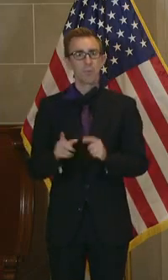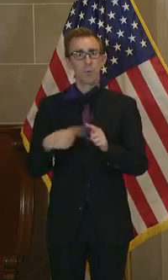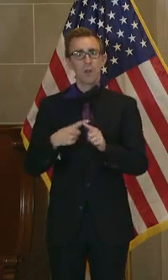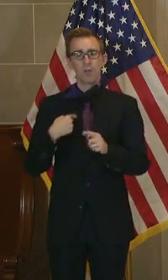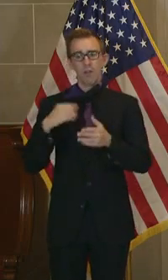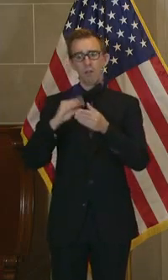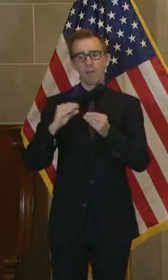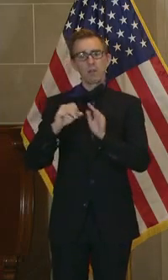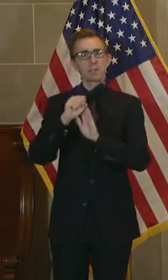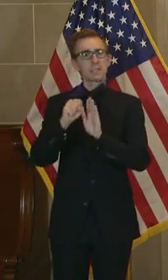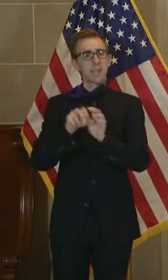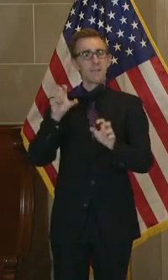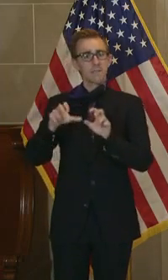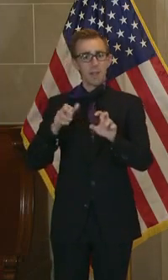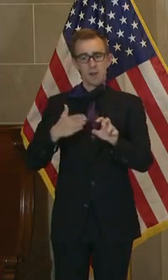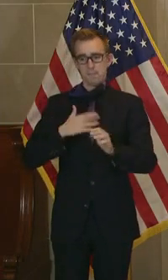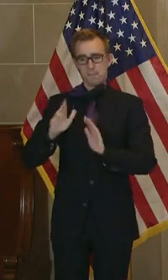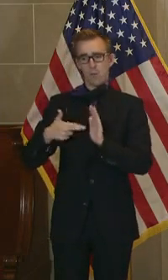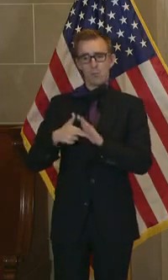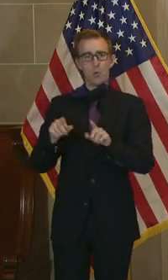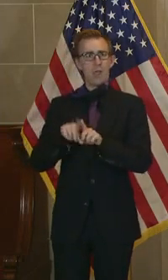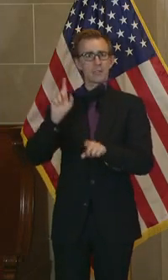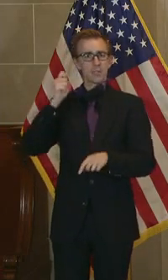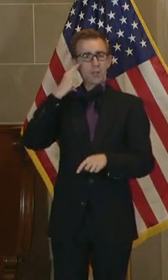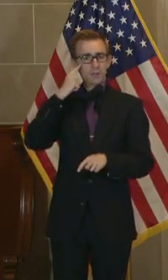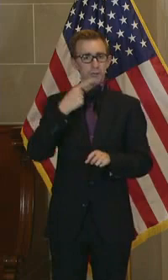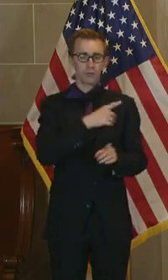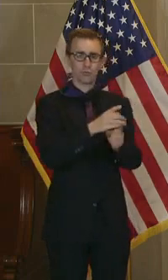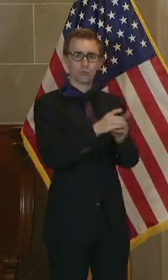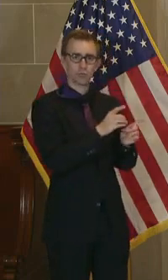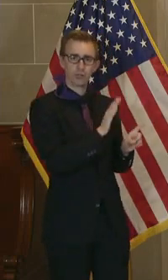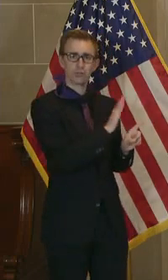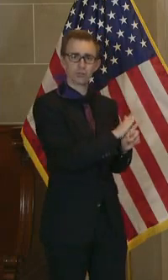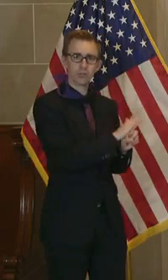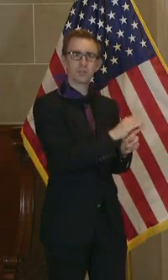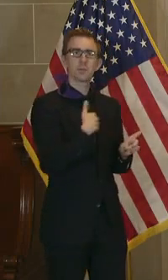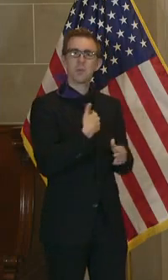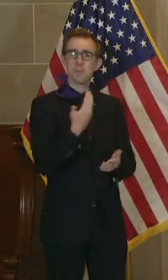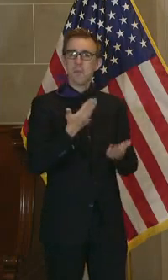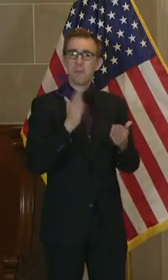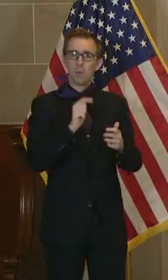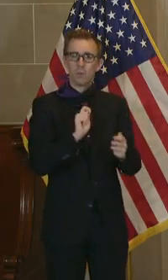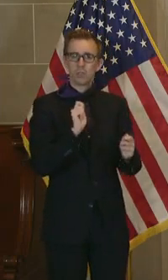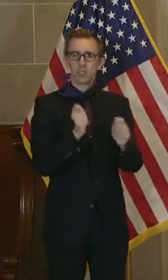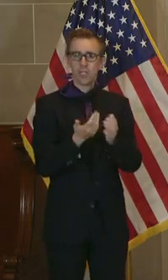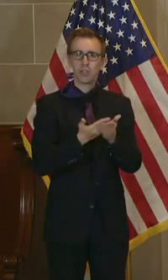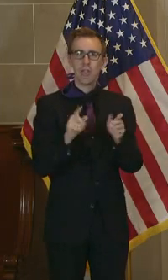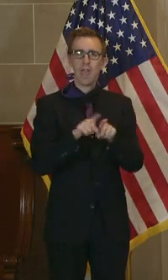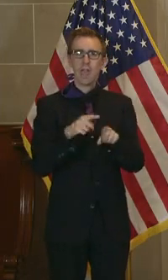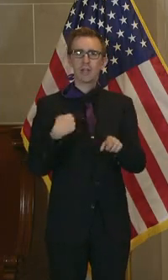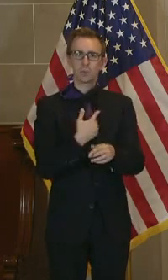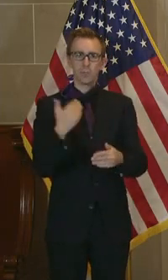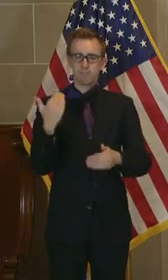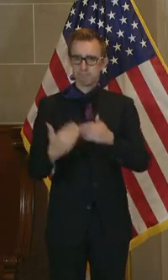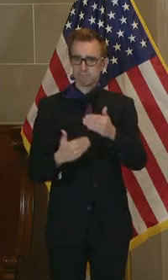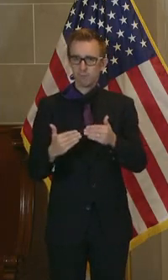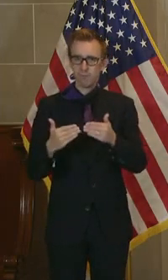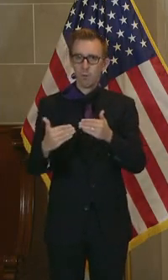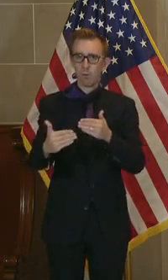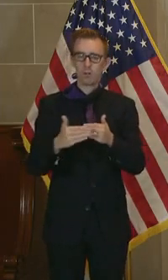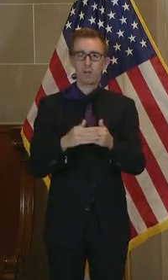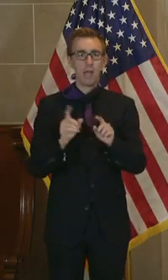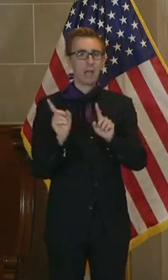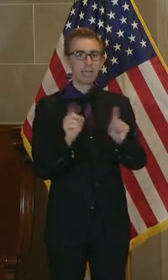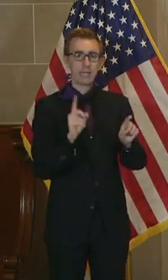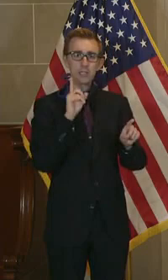state fair, my role as governor, as the director, we may be going to change things as we move forward about what attendance